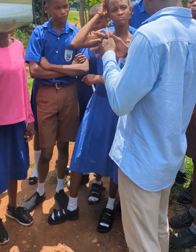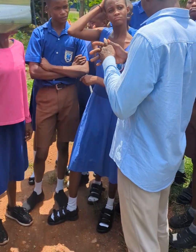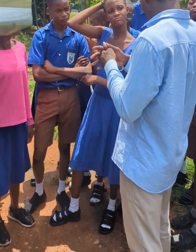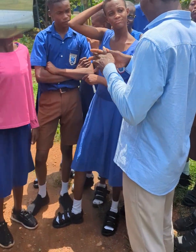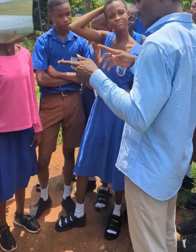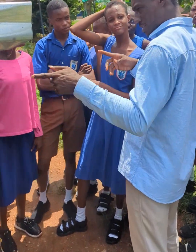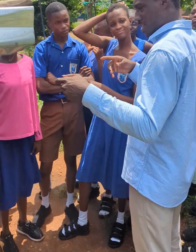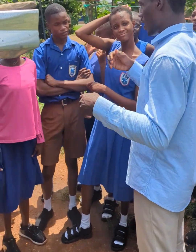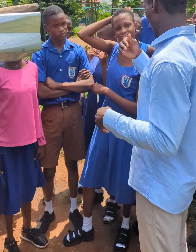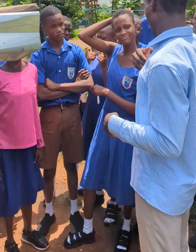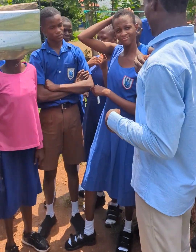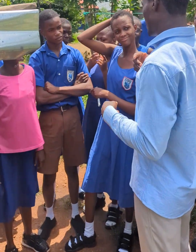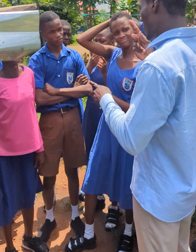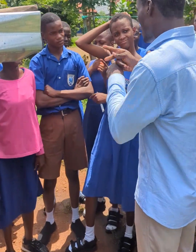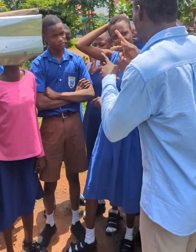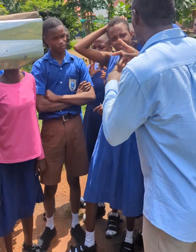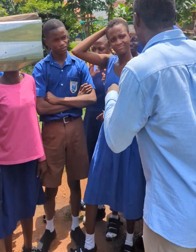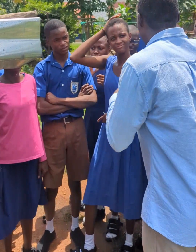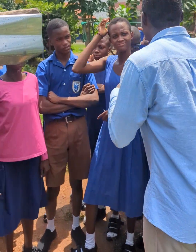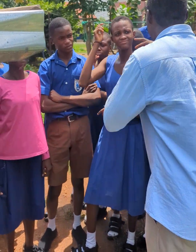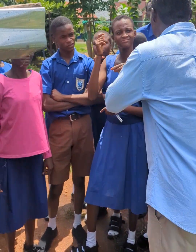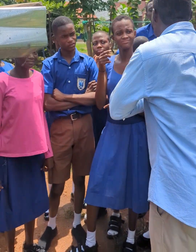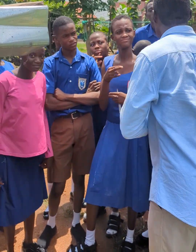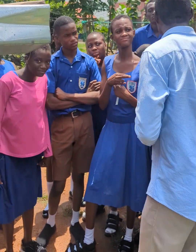soup and enjoy as a class.